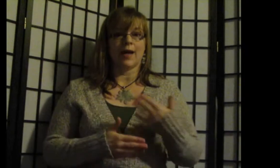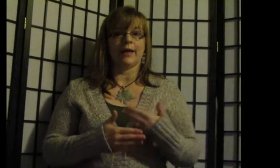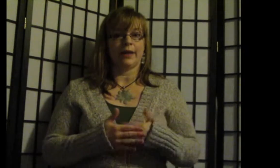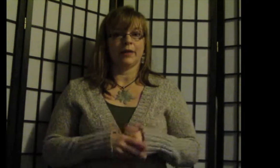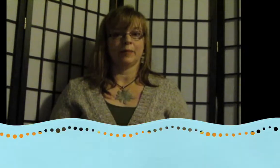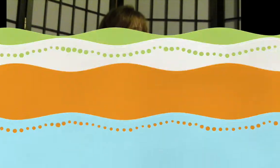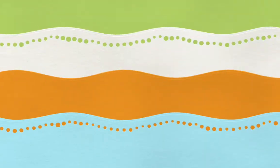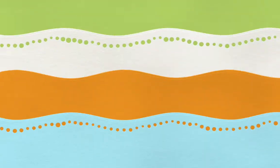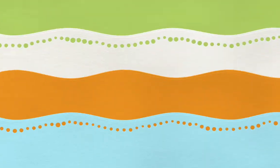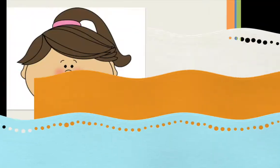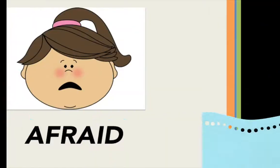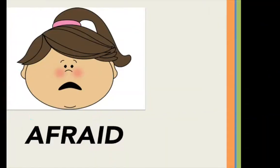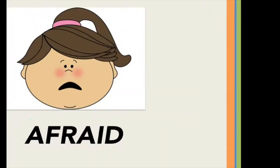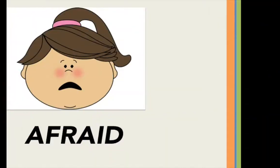signing.